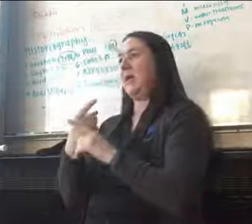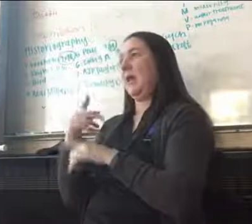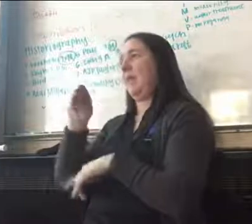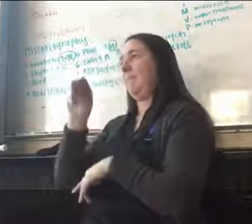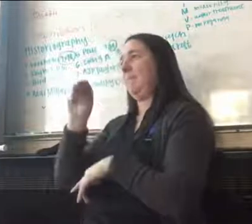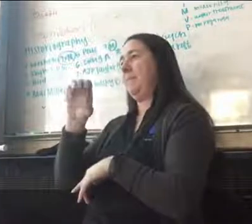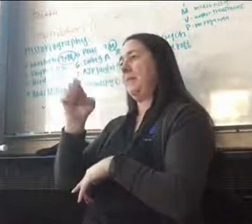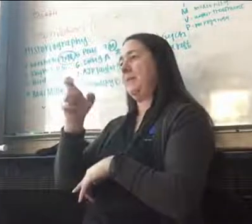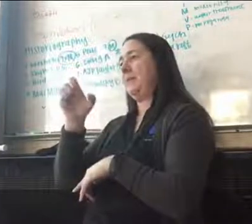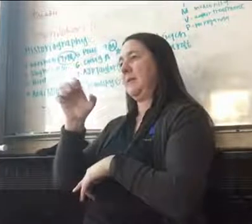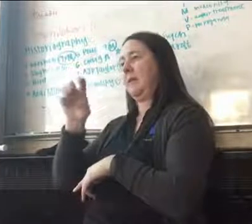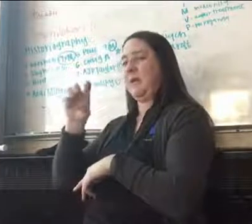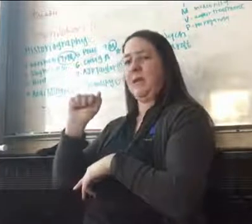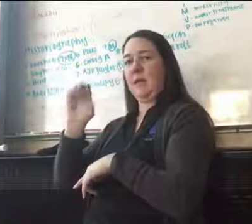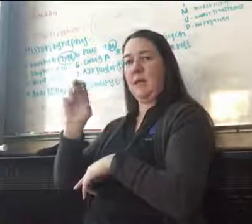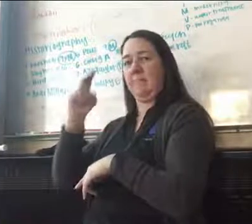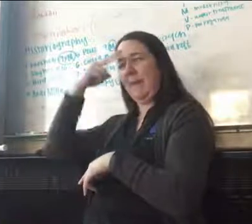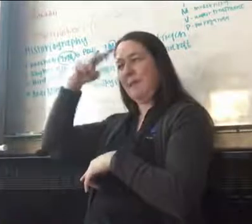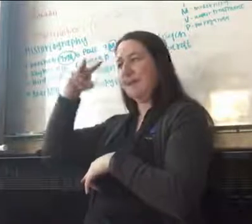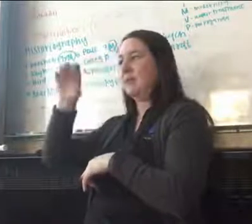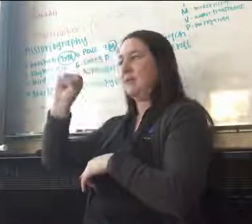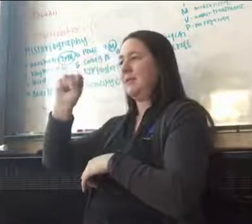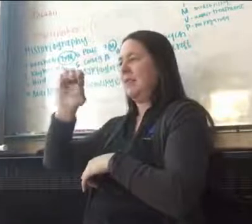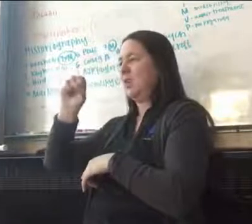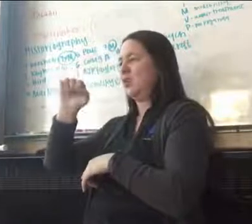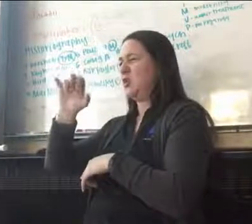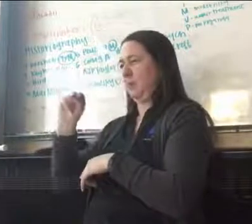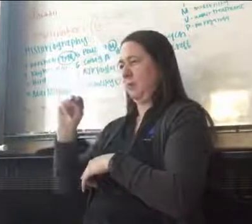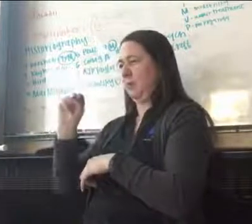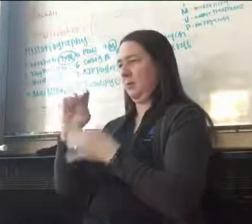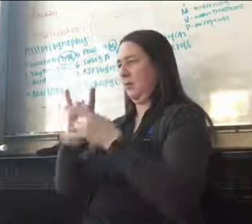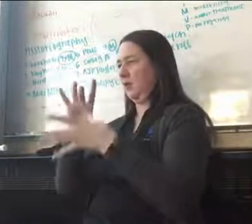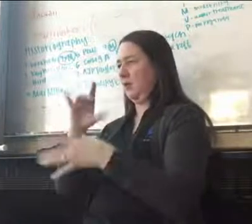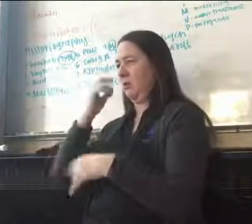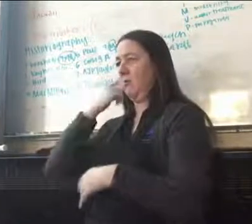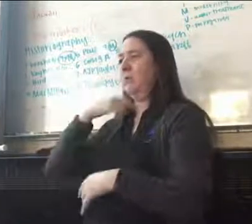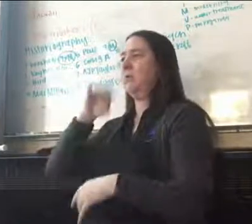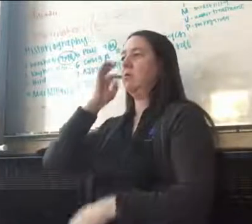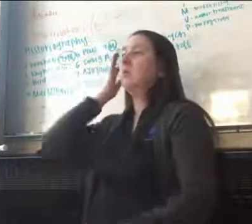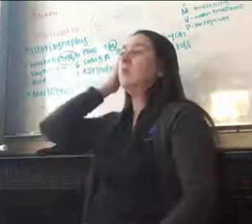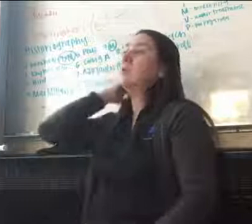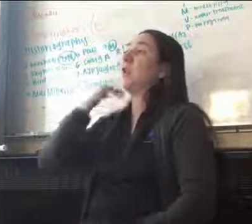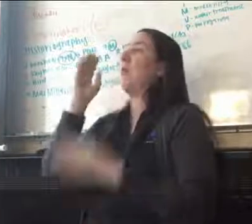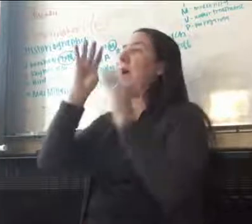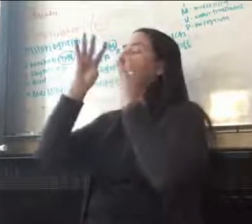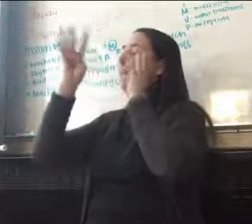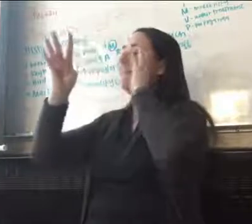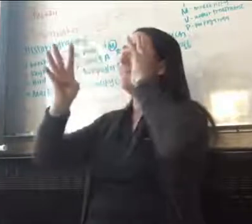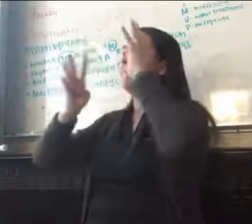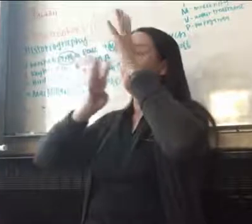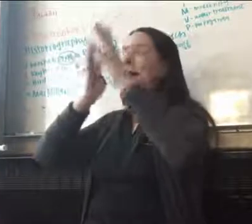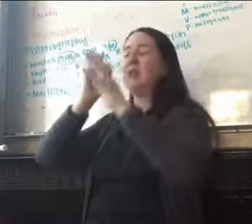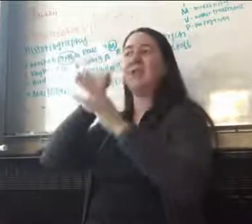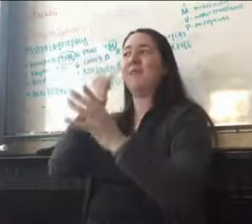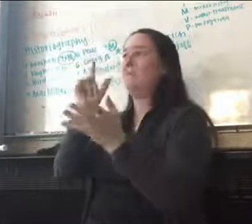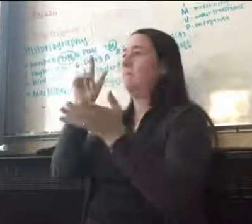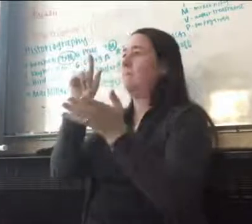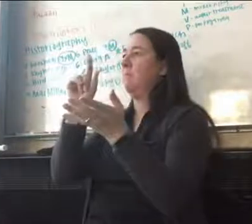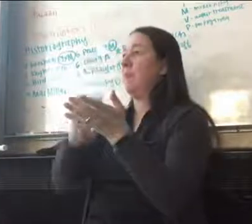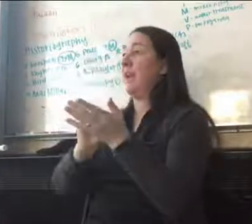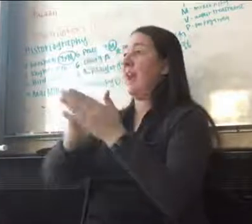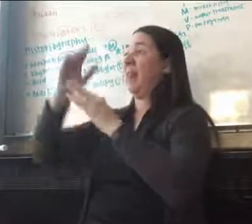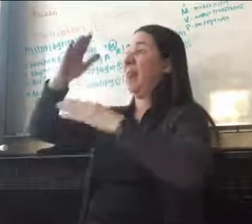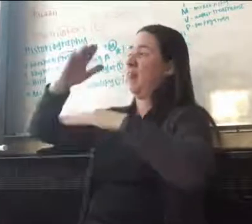cession. Now, in today's world, imagine if it comes out in the news tomorrow that up on the border of Canada